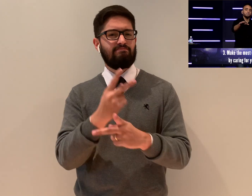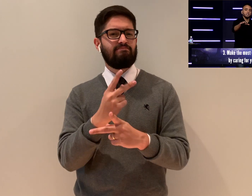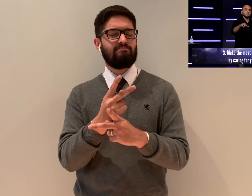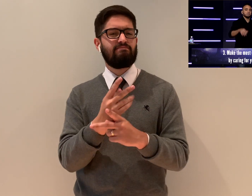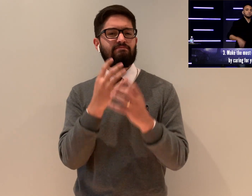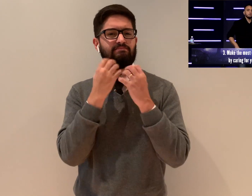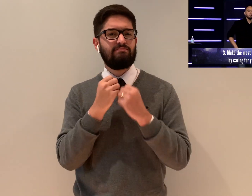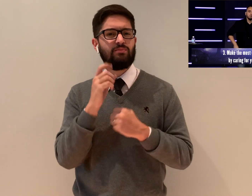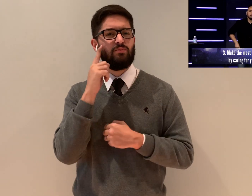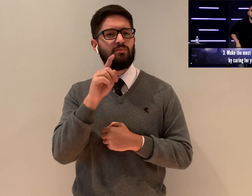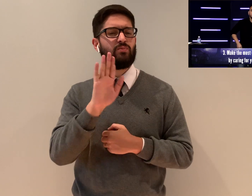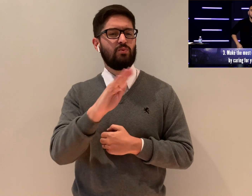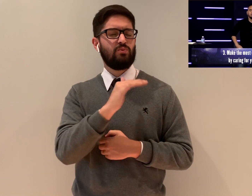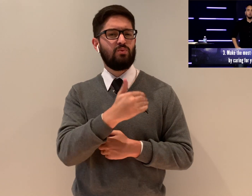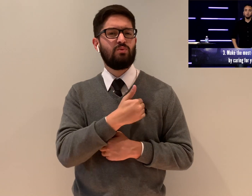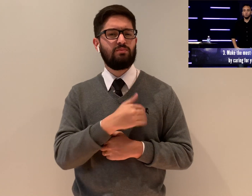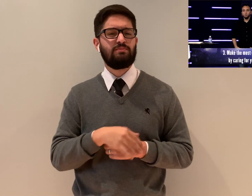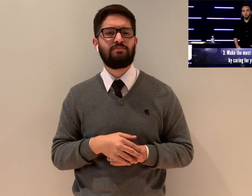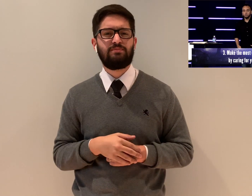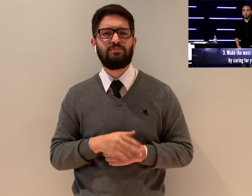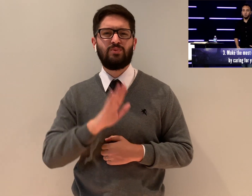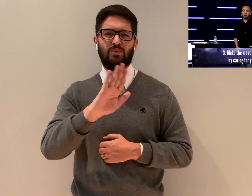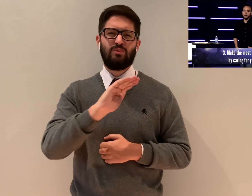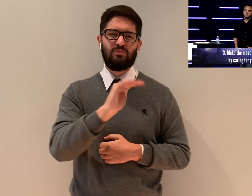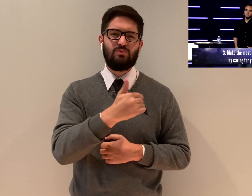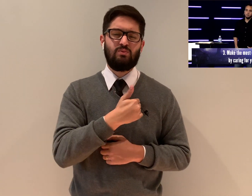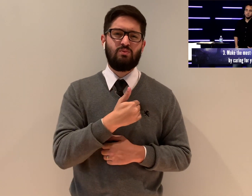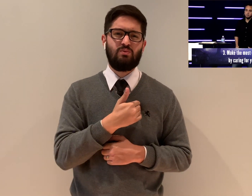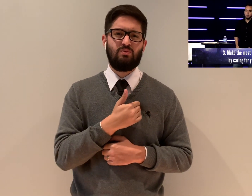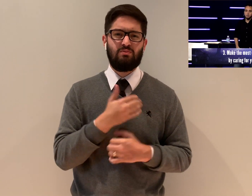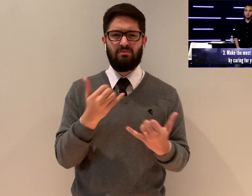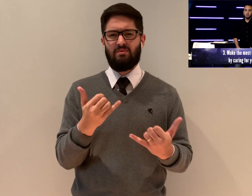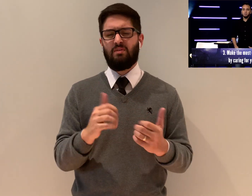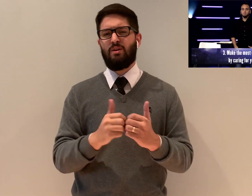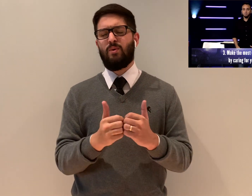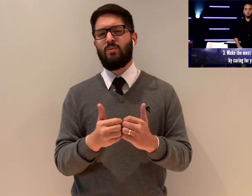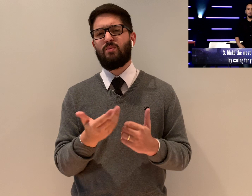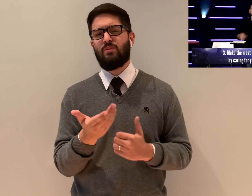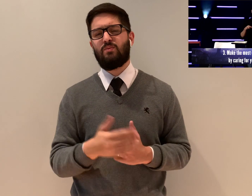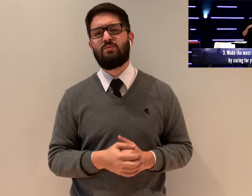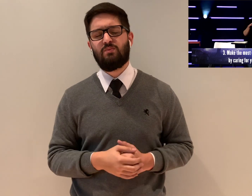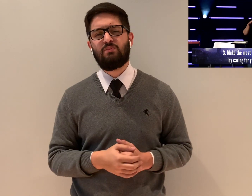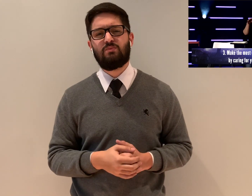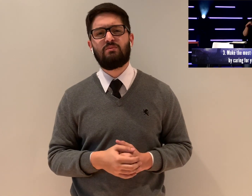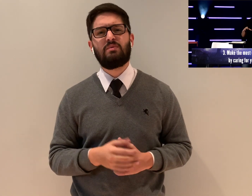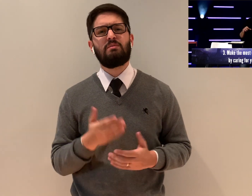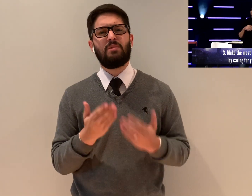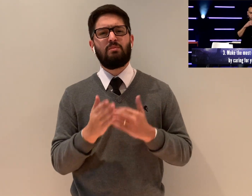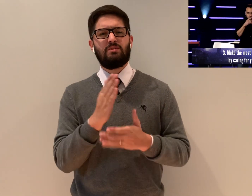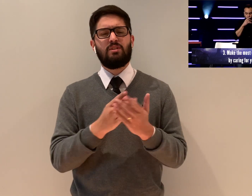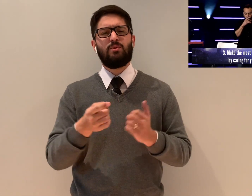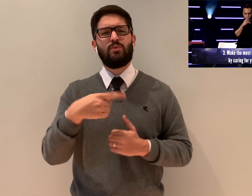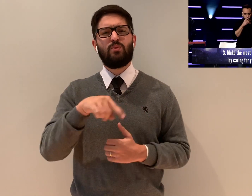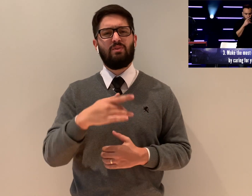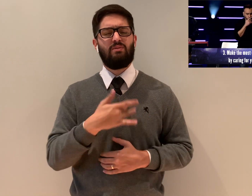How is it with your soul right now? Maybe some of you are